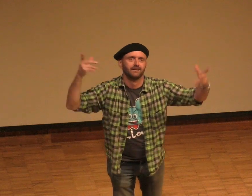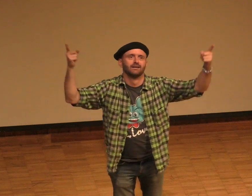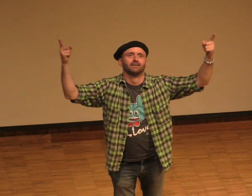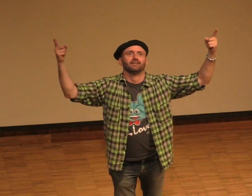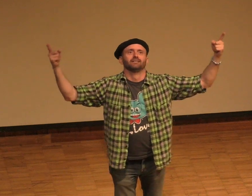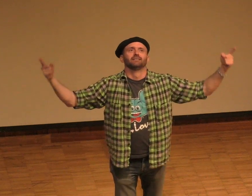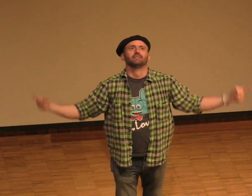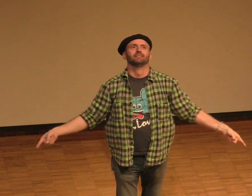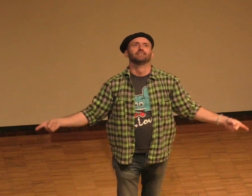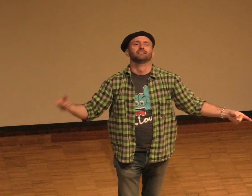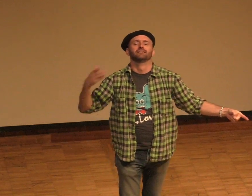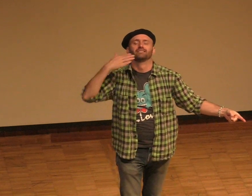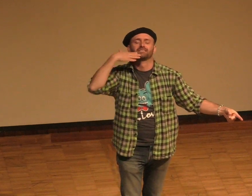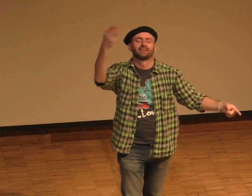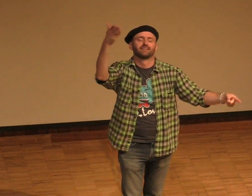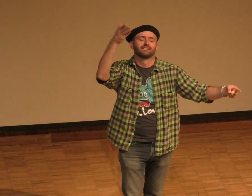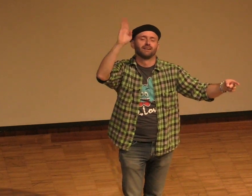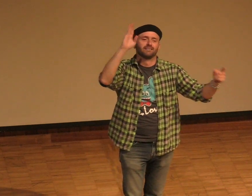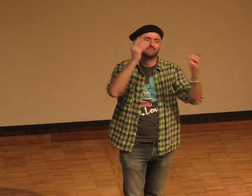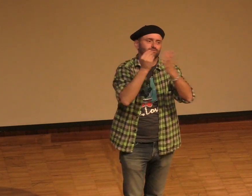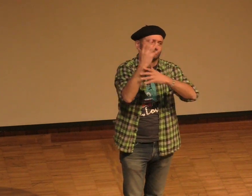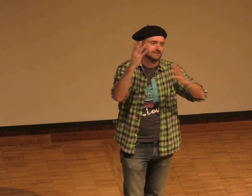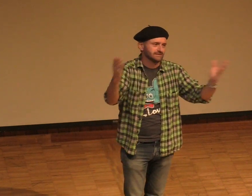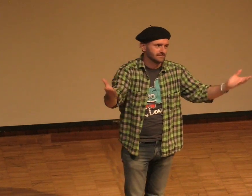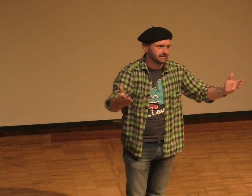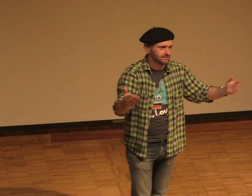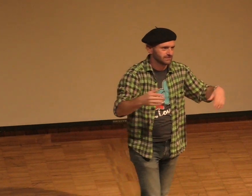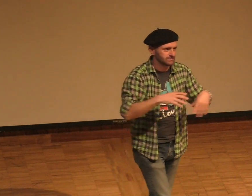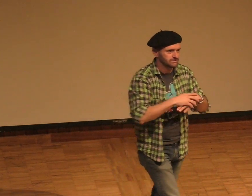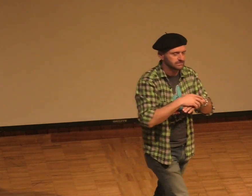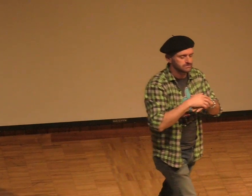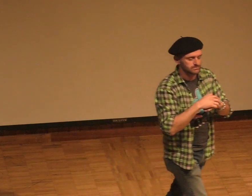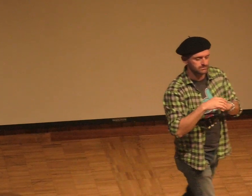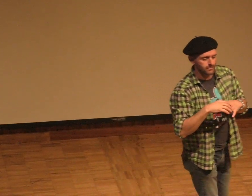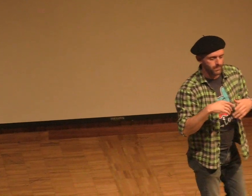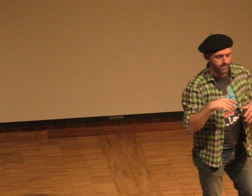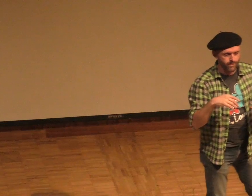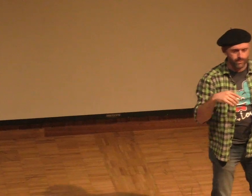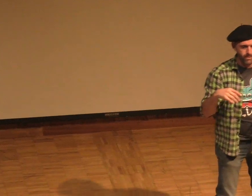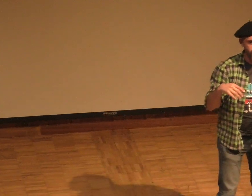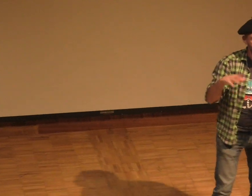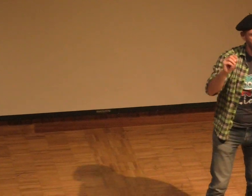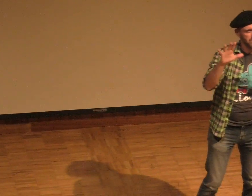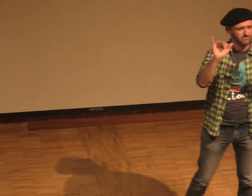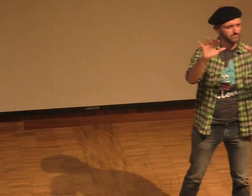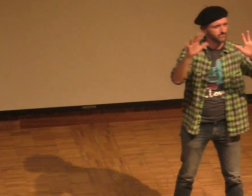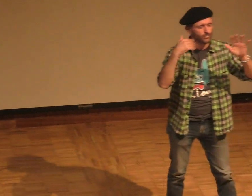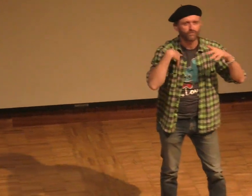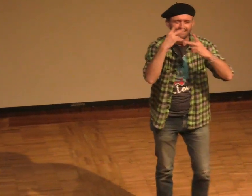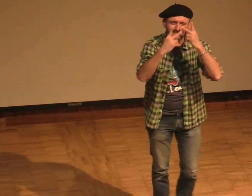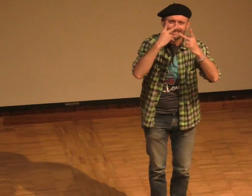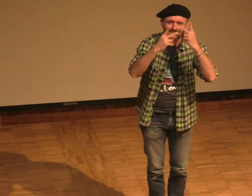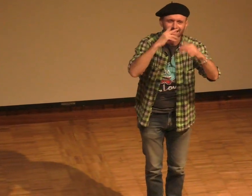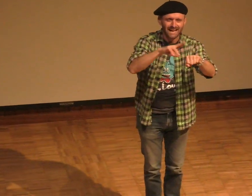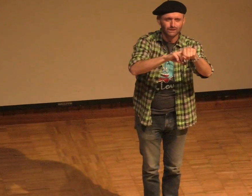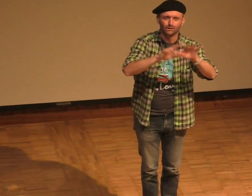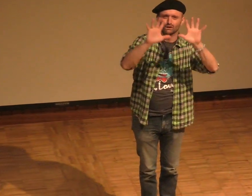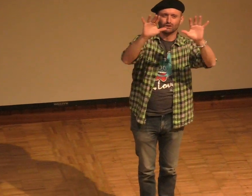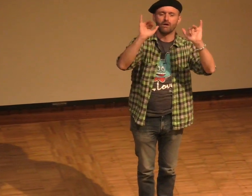by the wind until finally spring comes and you think, thank God, spring is here. So anyway, I grew